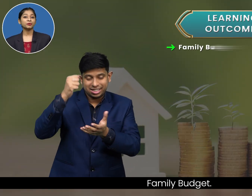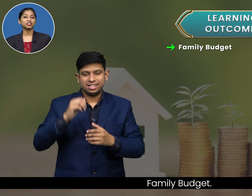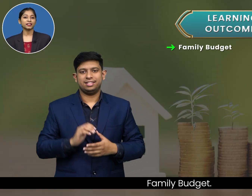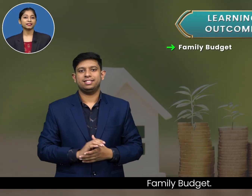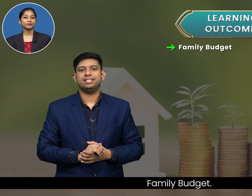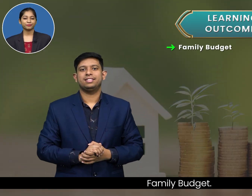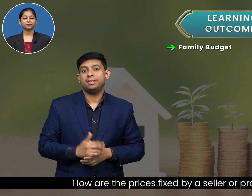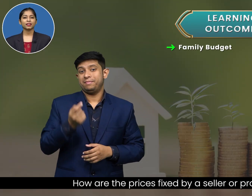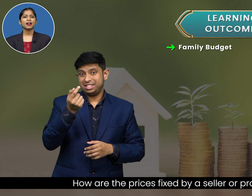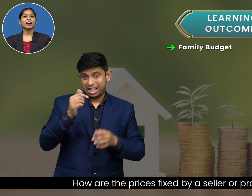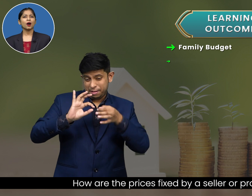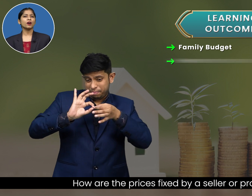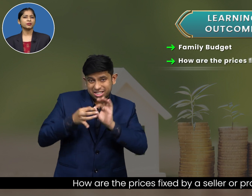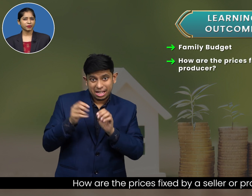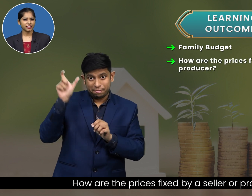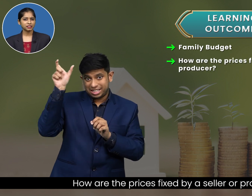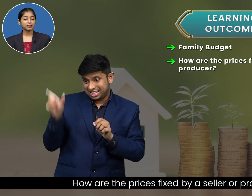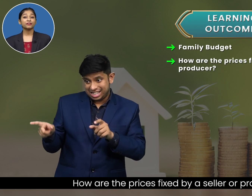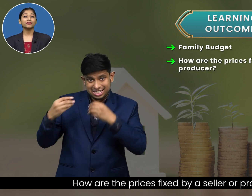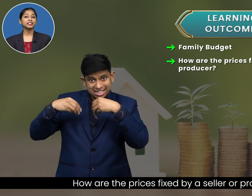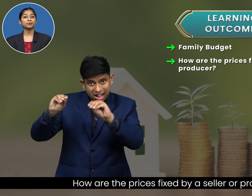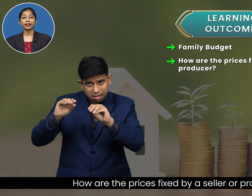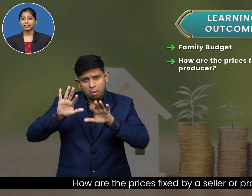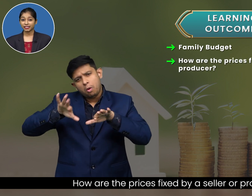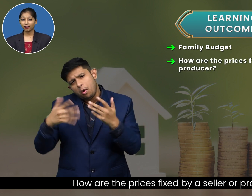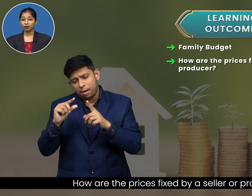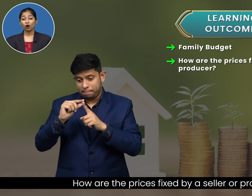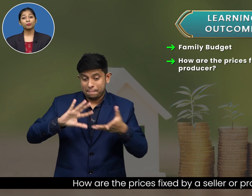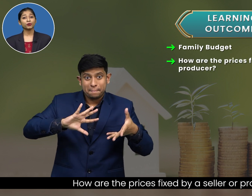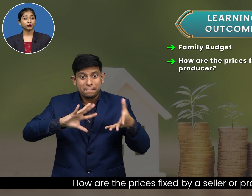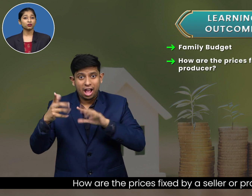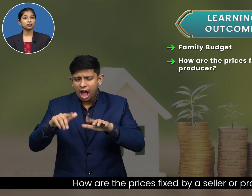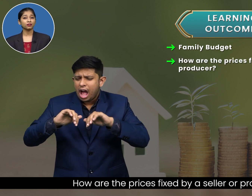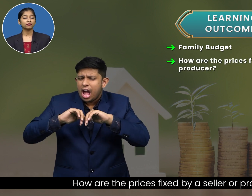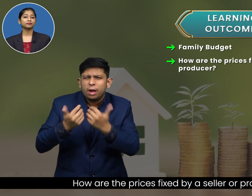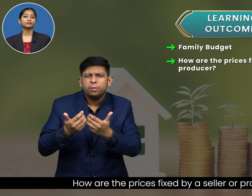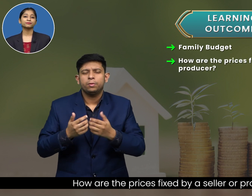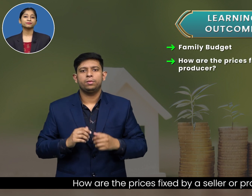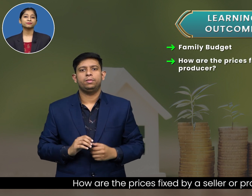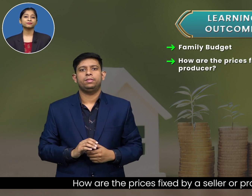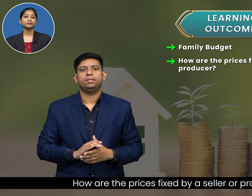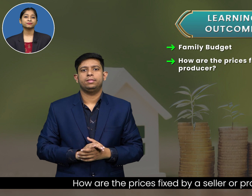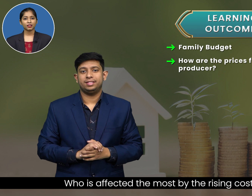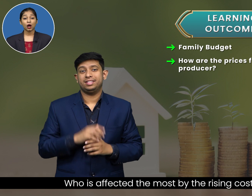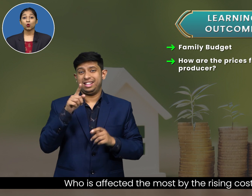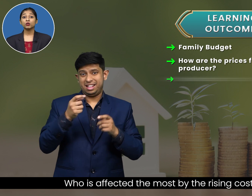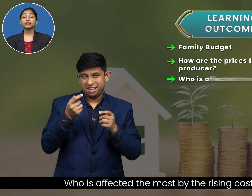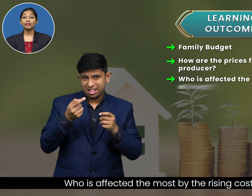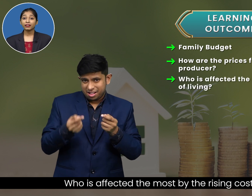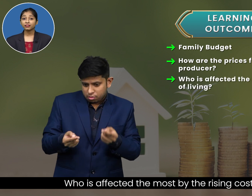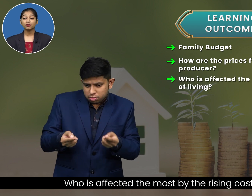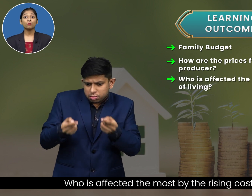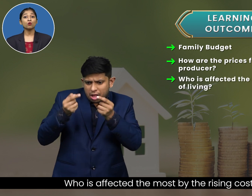Family budget. How are the prices fixed by a seller or producer? Who